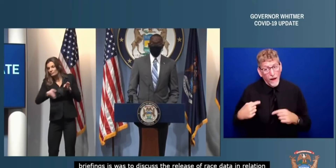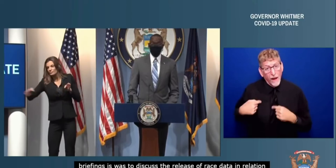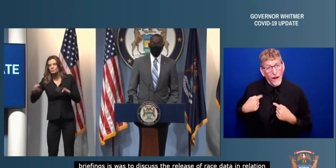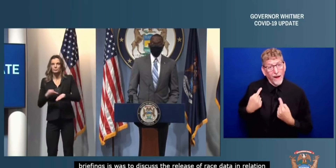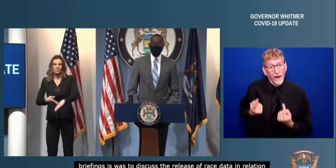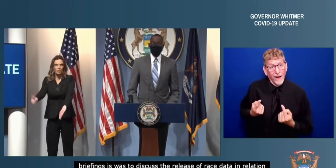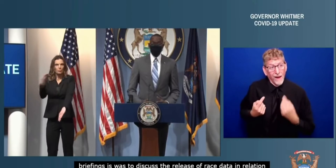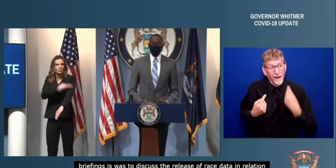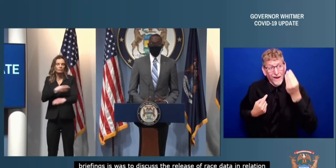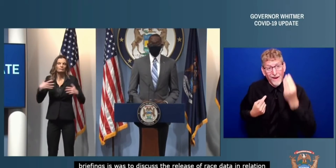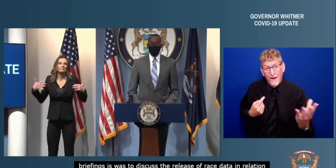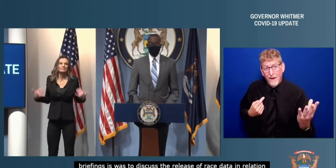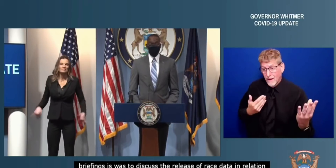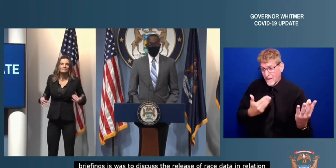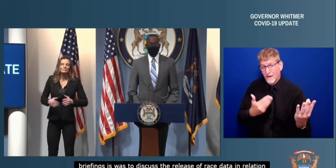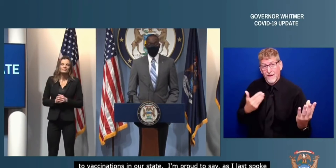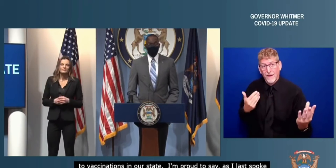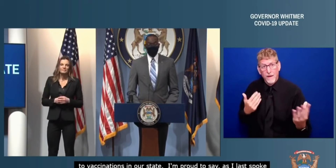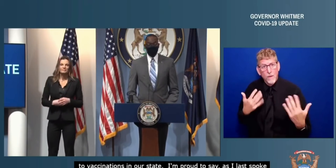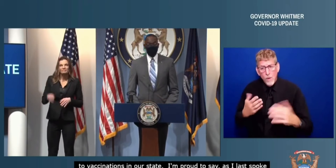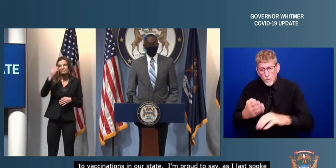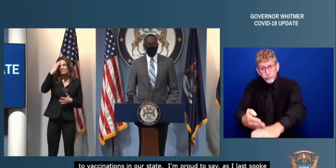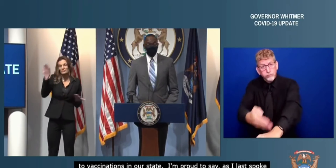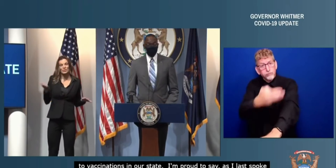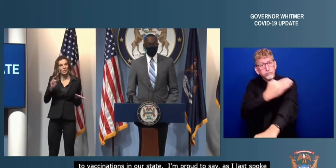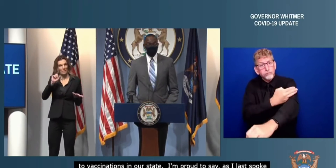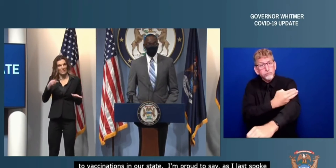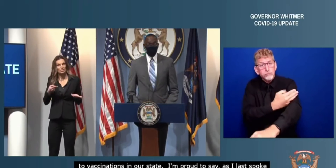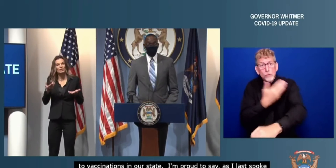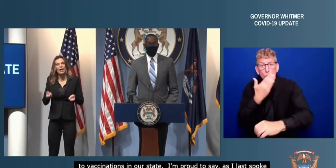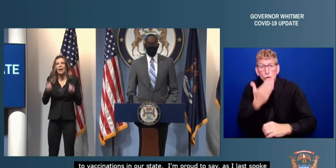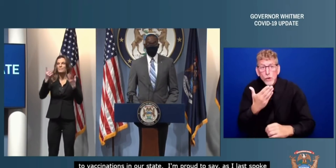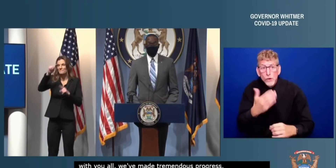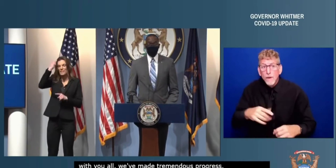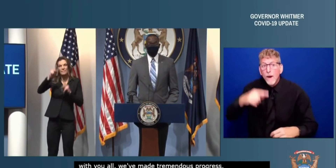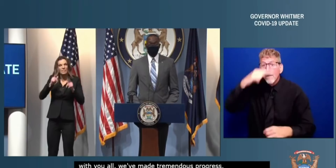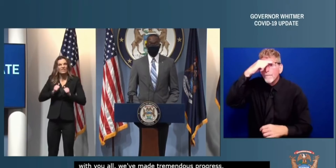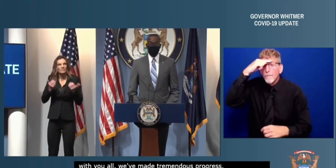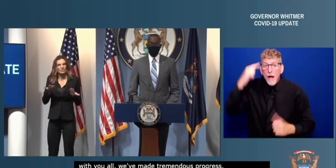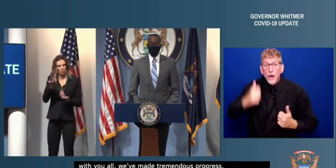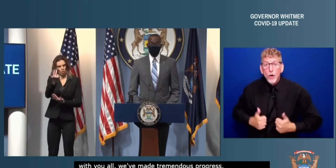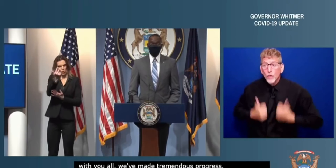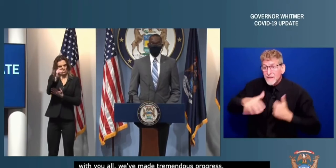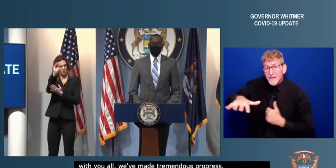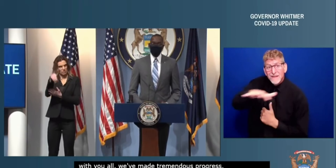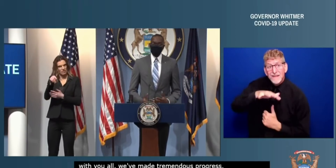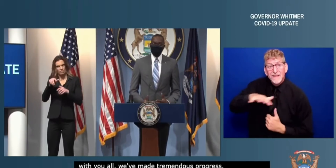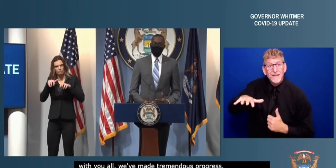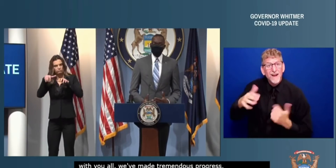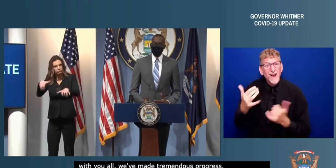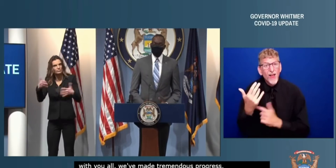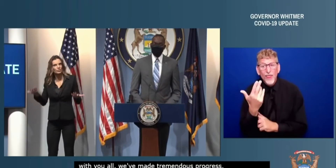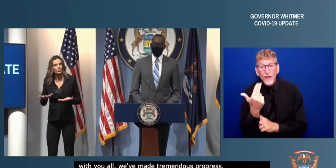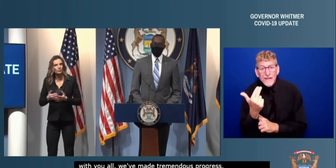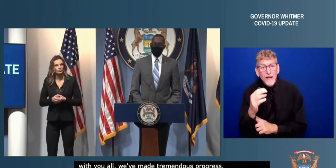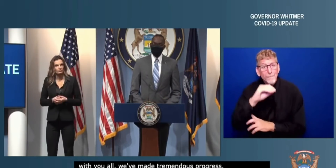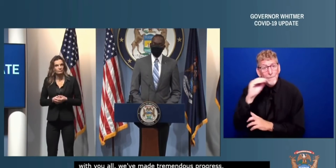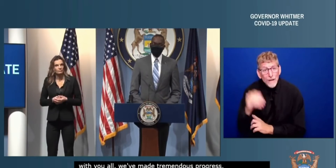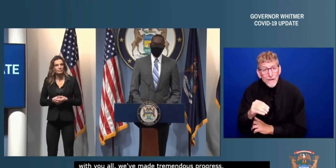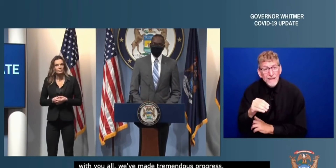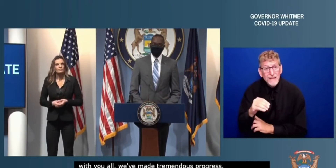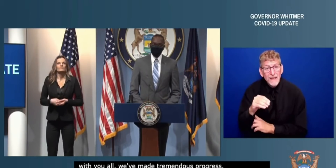progress. While black residents make up just over 13% of Michigan's population, we represented a